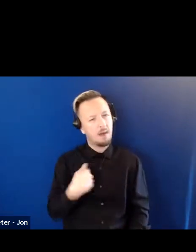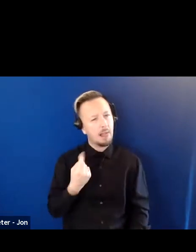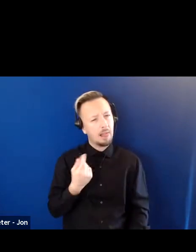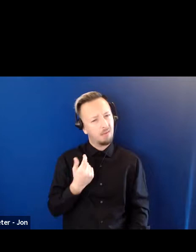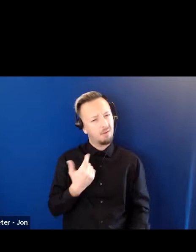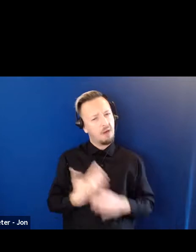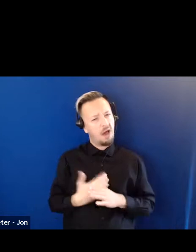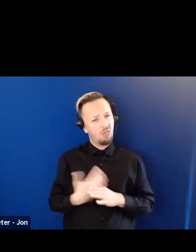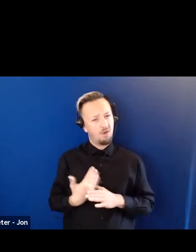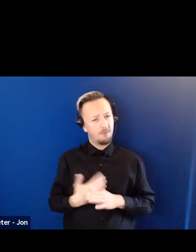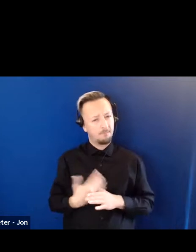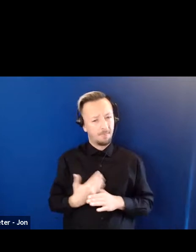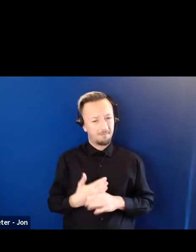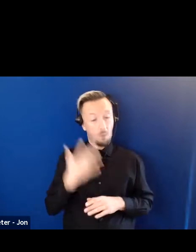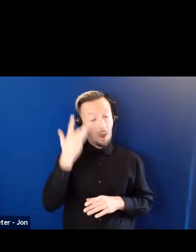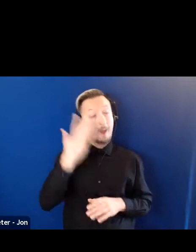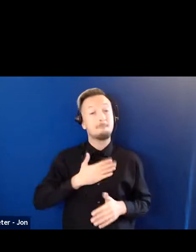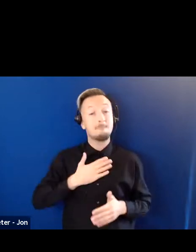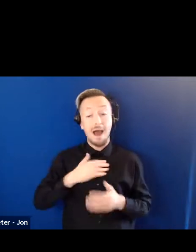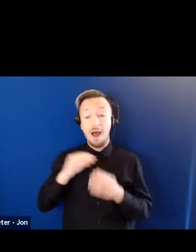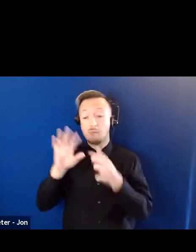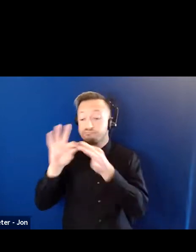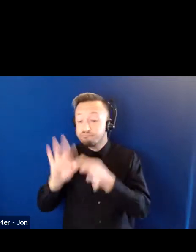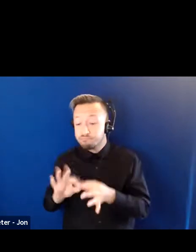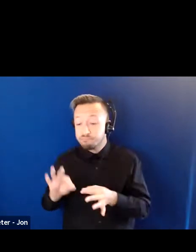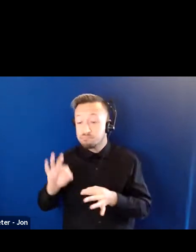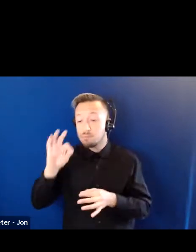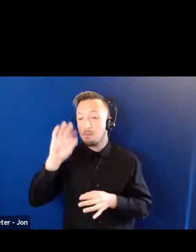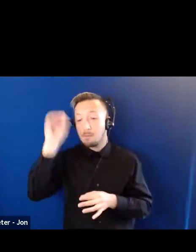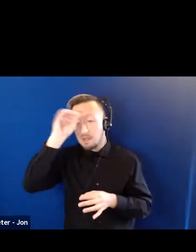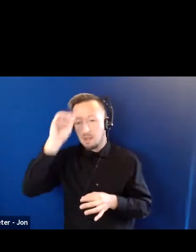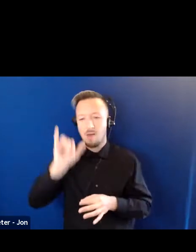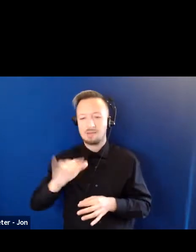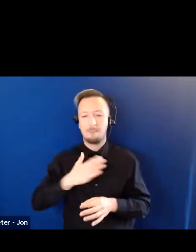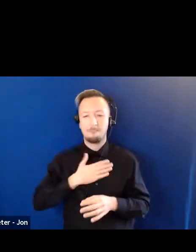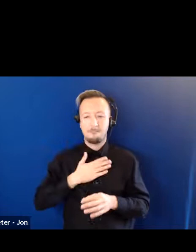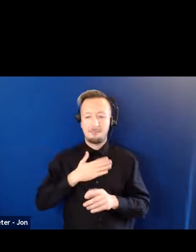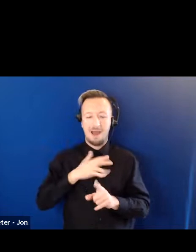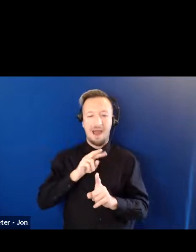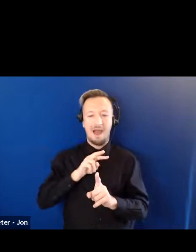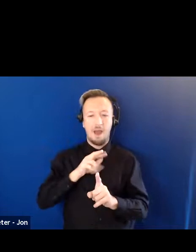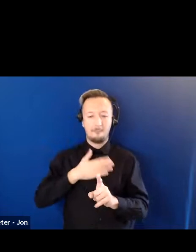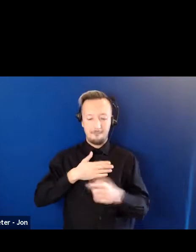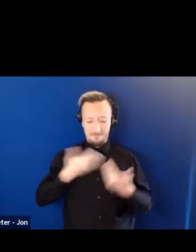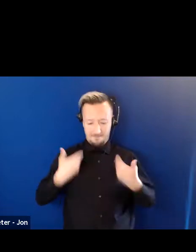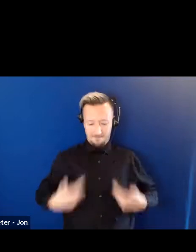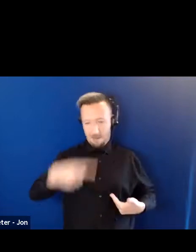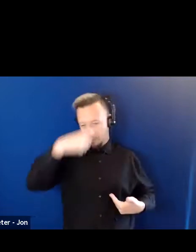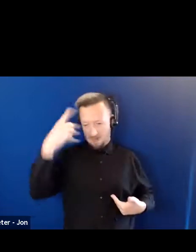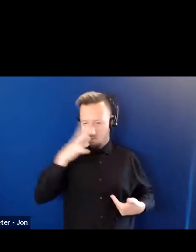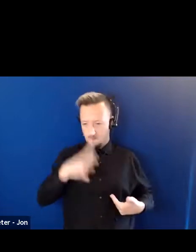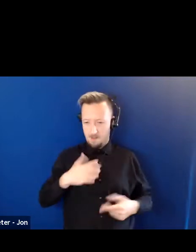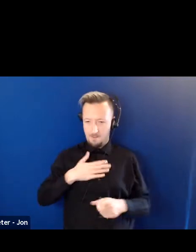a perspective of a Black woman and not so much in regards to my position here. I